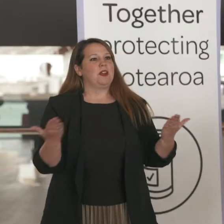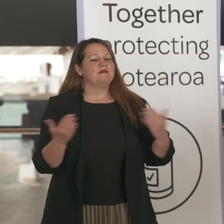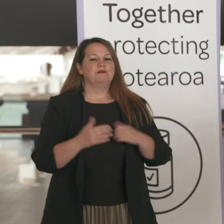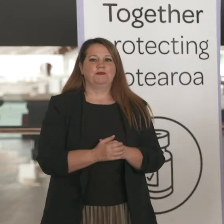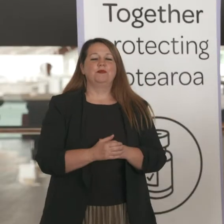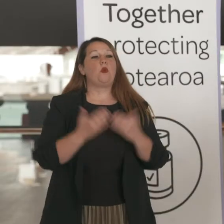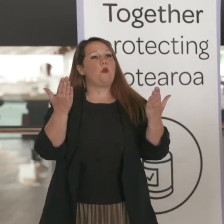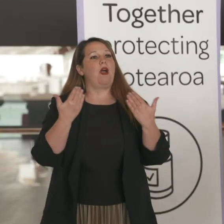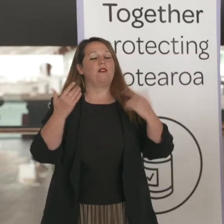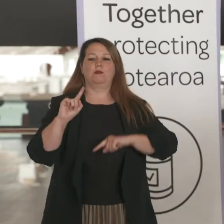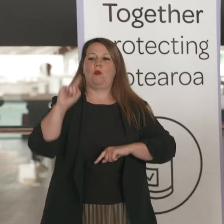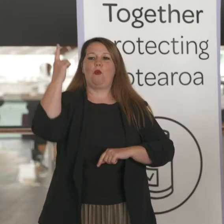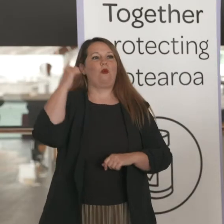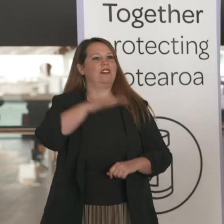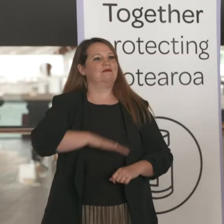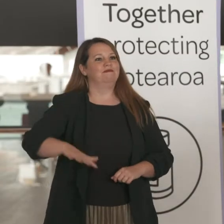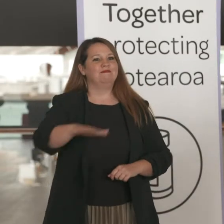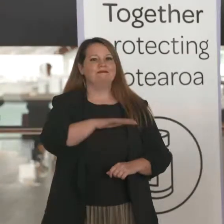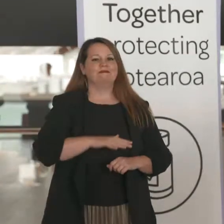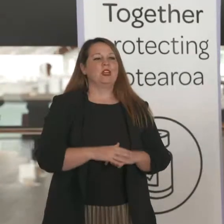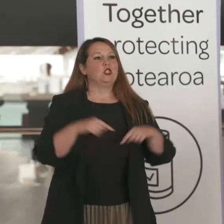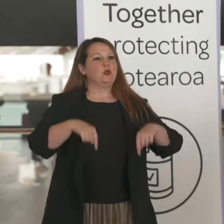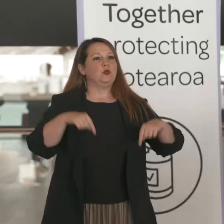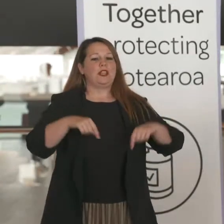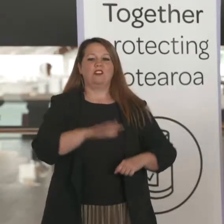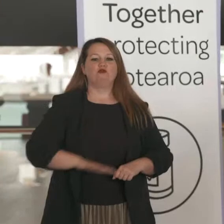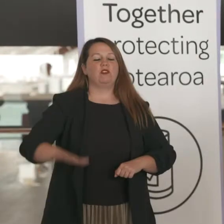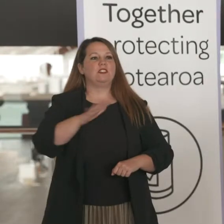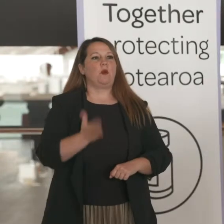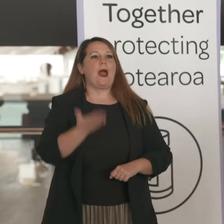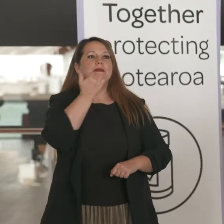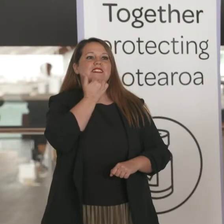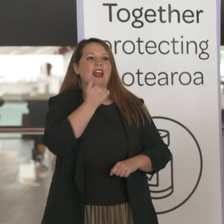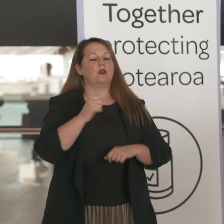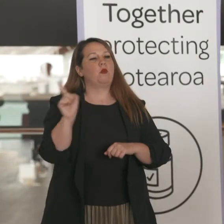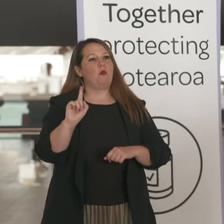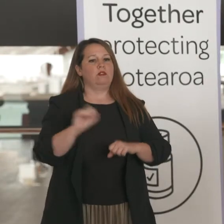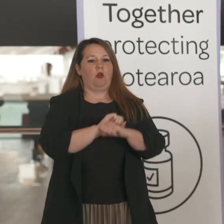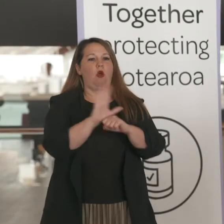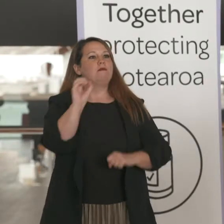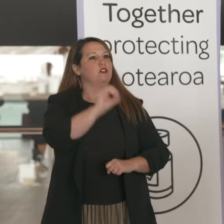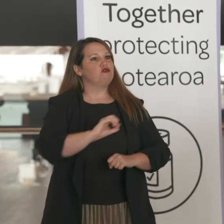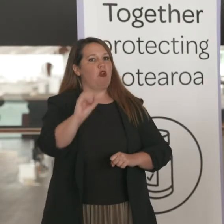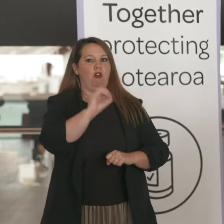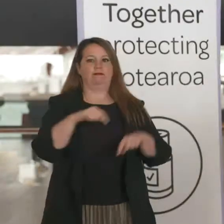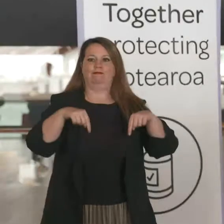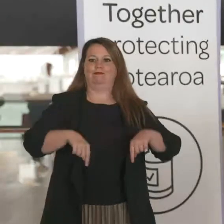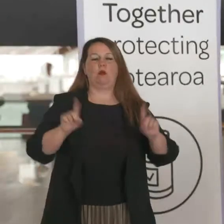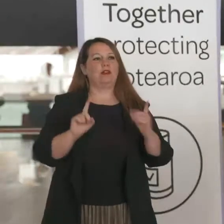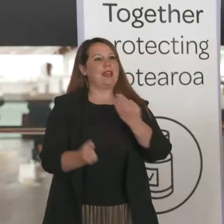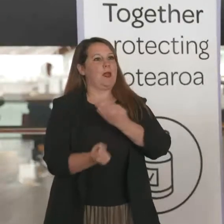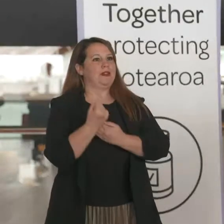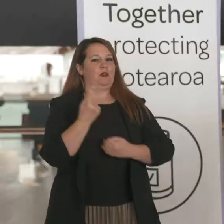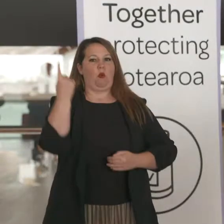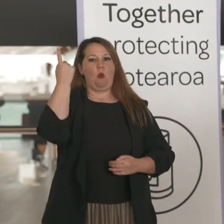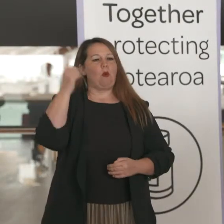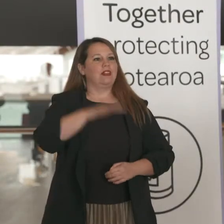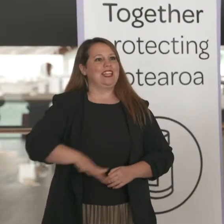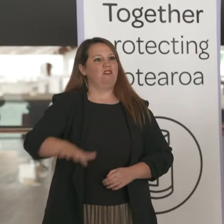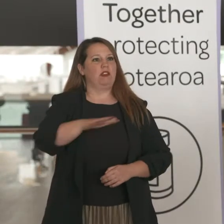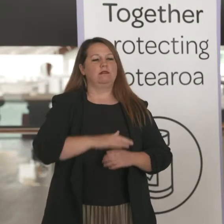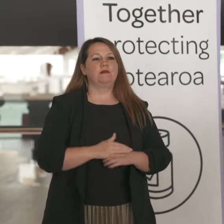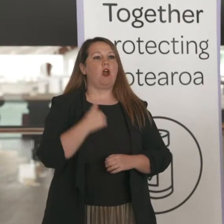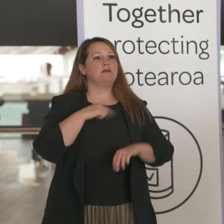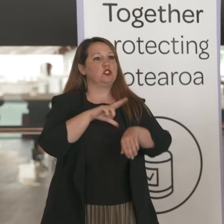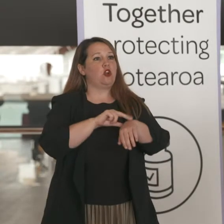Welcome again to Tamaki Makaurau for today's regional update on the Omicron response here in the Metro Auckland region.